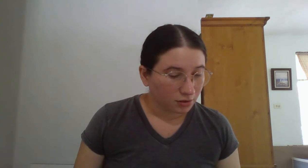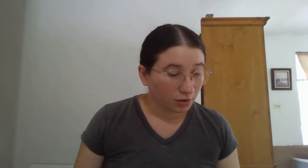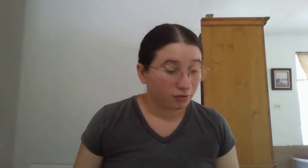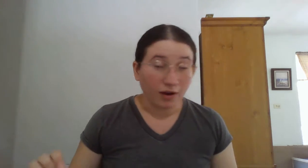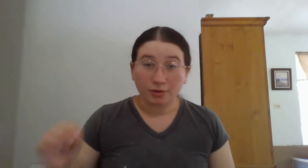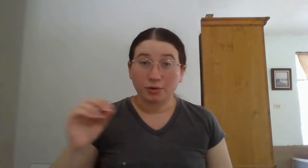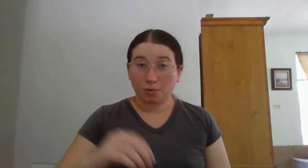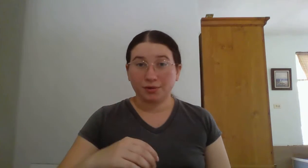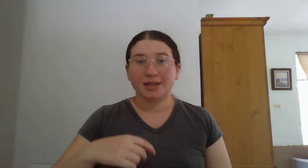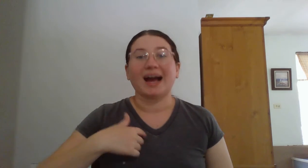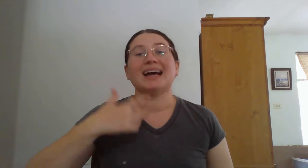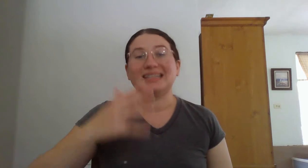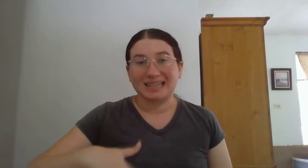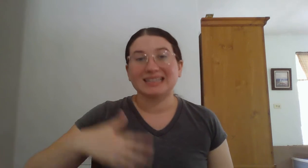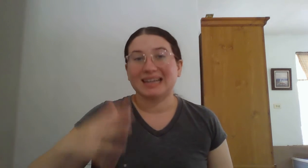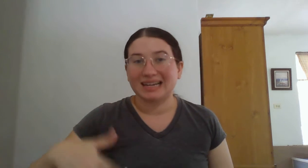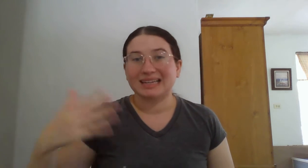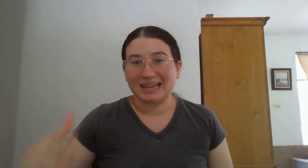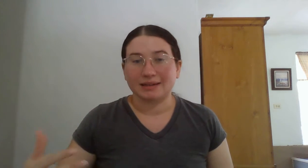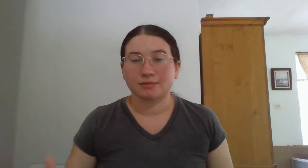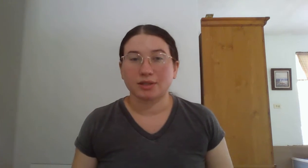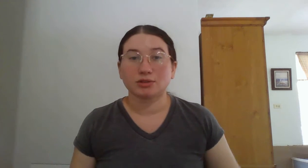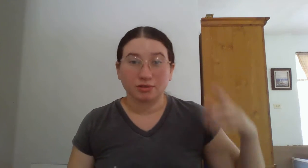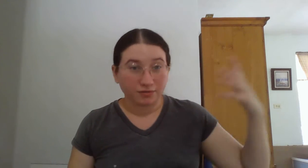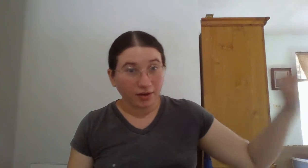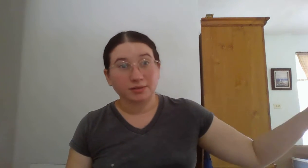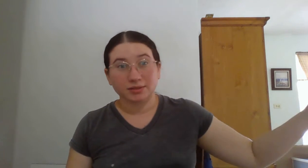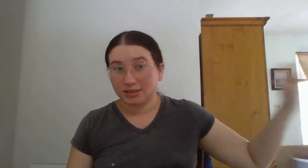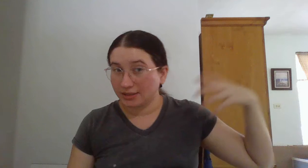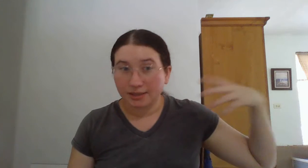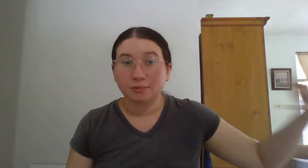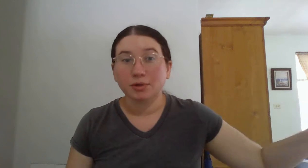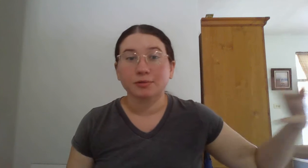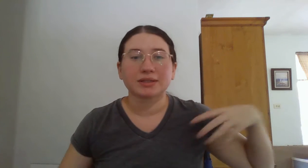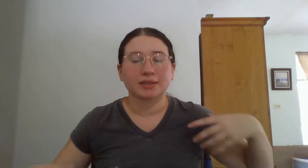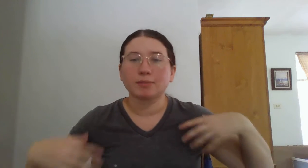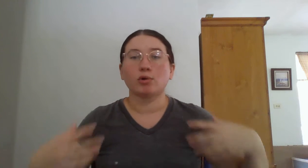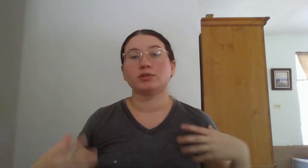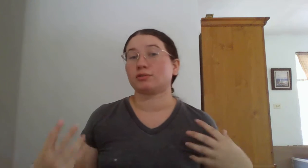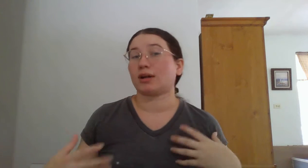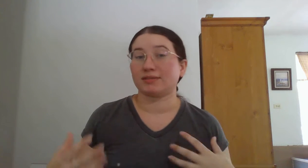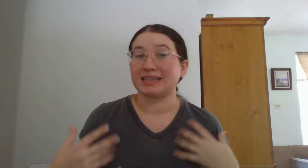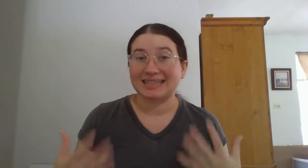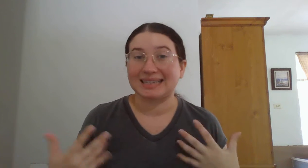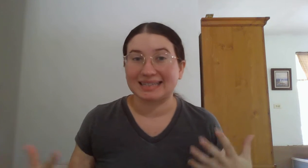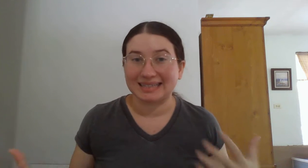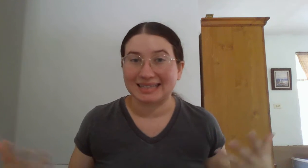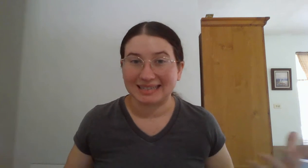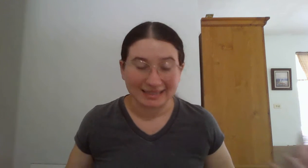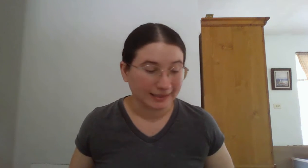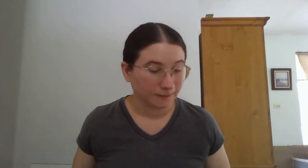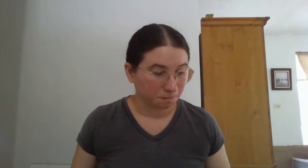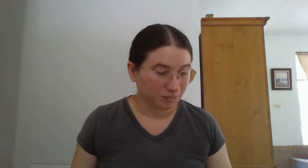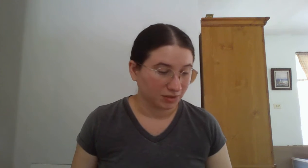So father worry, I late. Right? So the father, he's getting worried because I'm always arriving late.